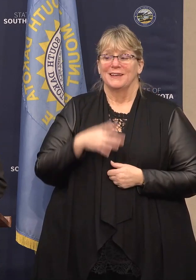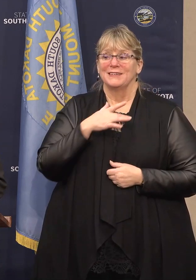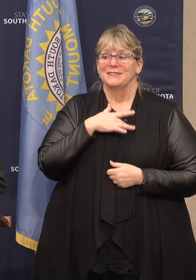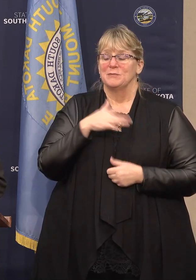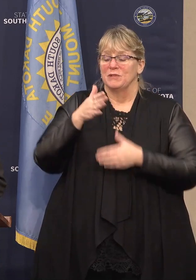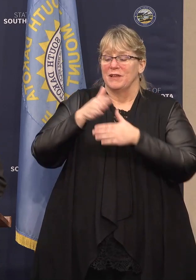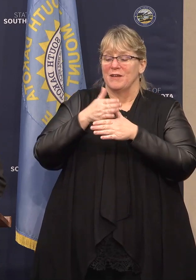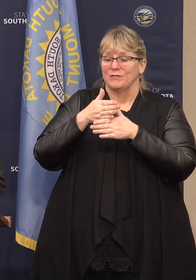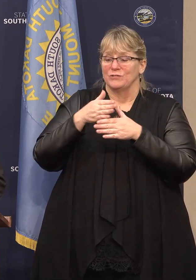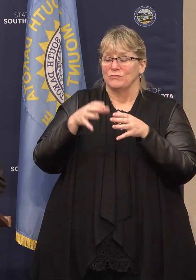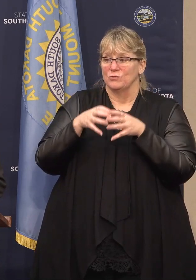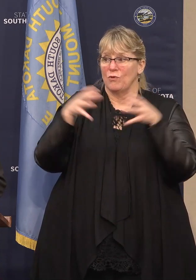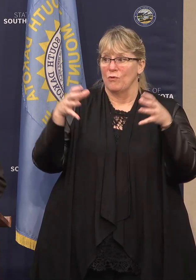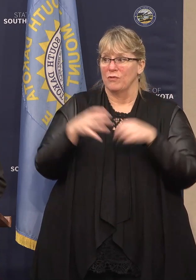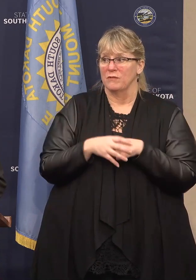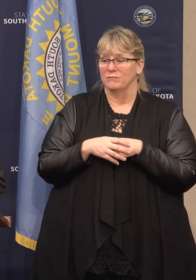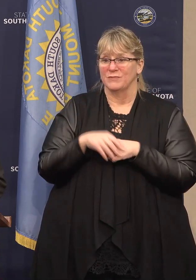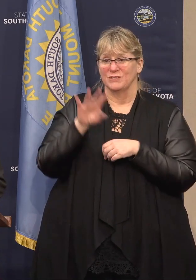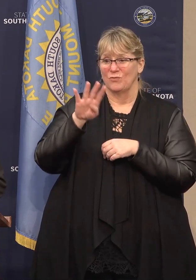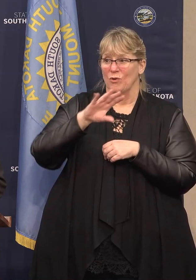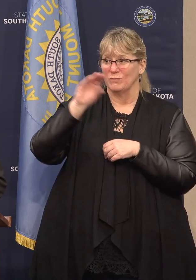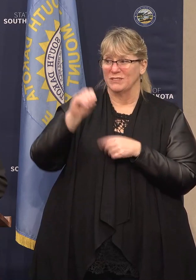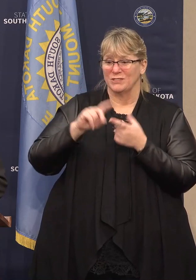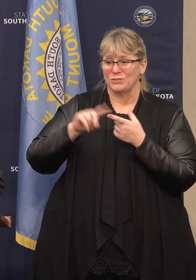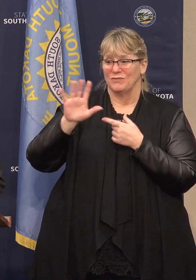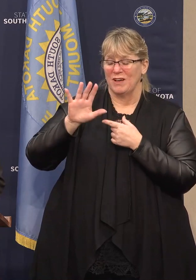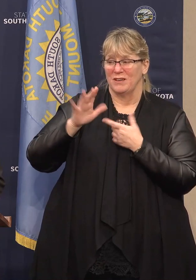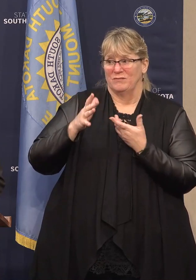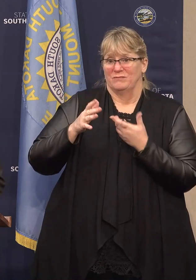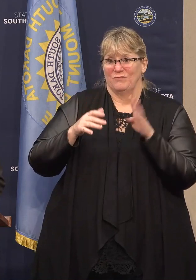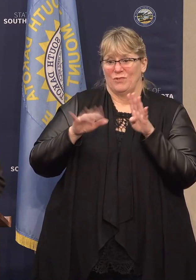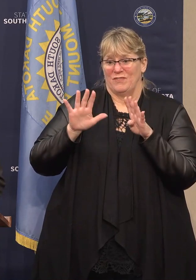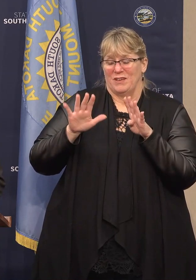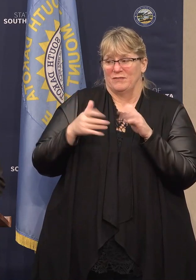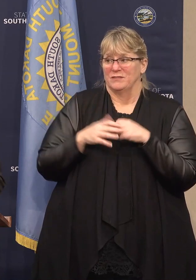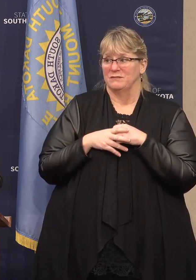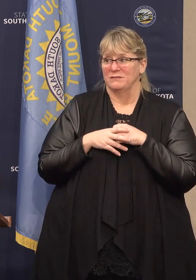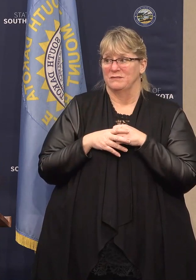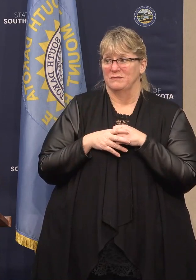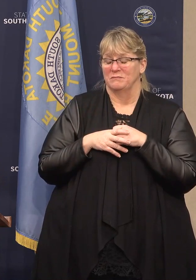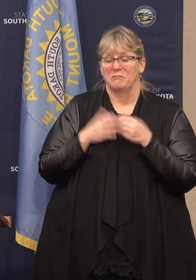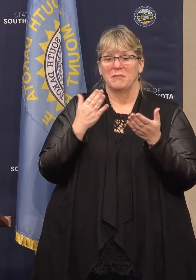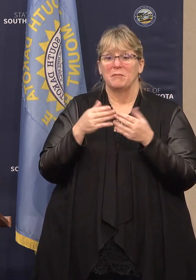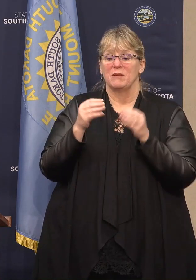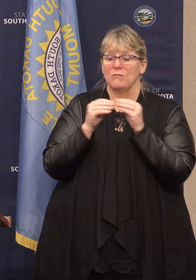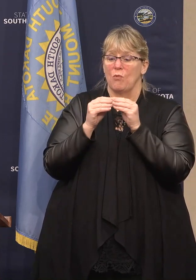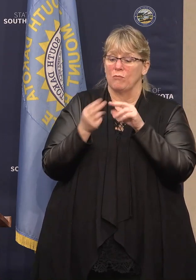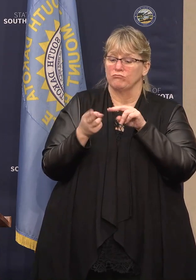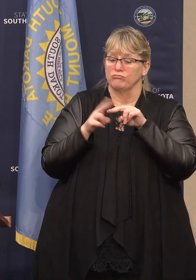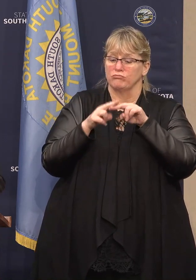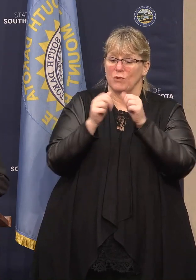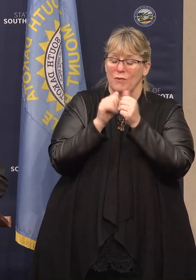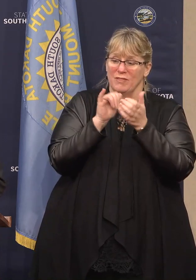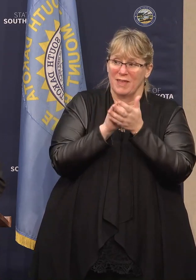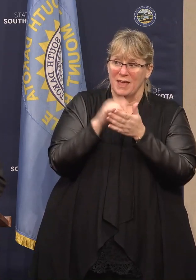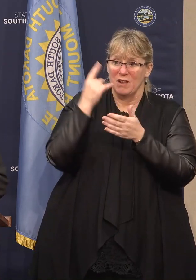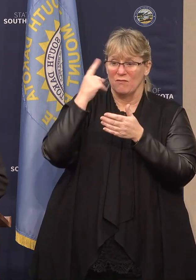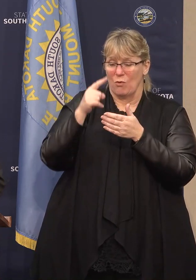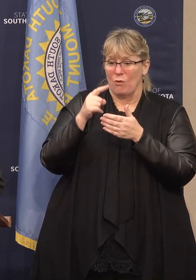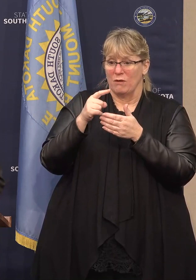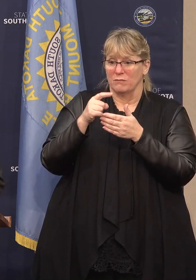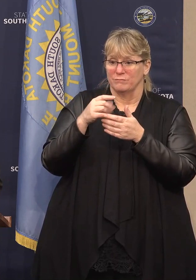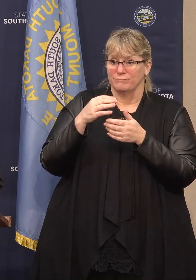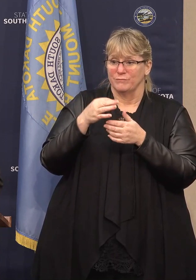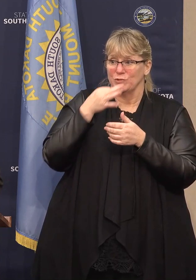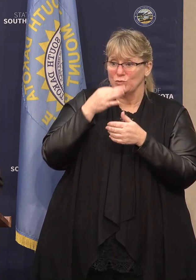revenue growth is 4% to 5%. We may see a better revenue growth than that for the coming budget